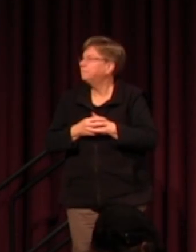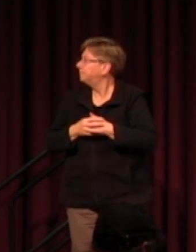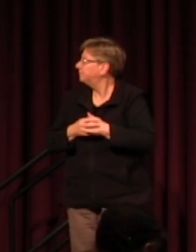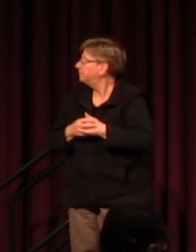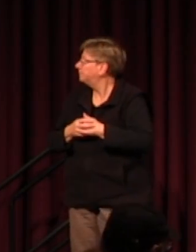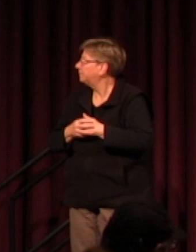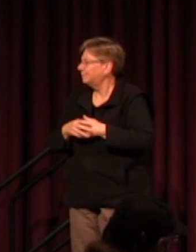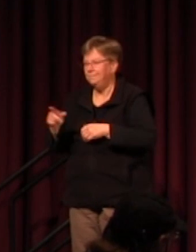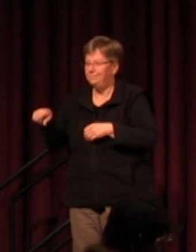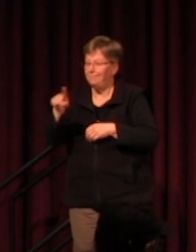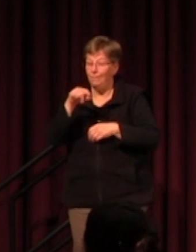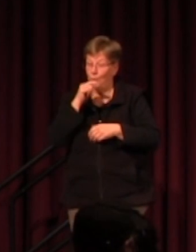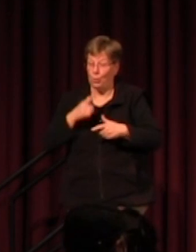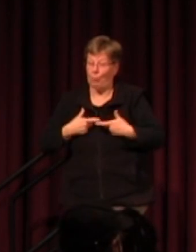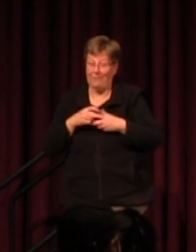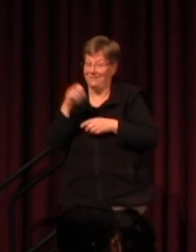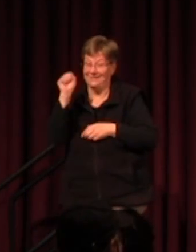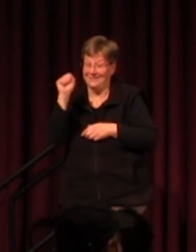see, y'all don't live in Seattle like we do,